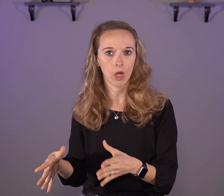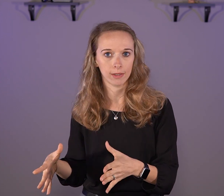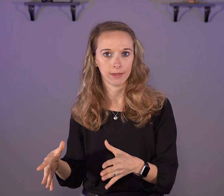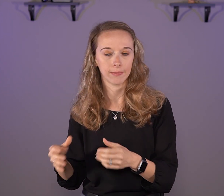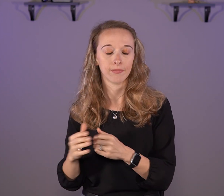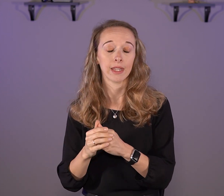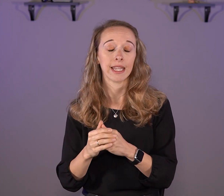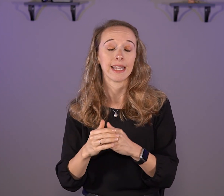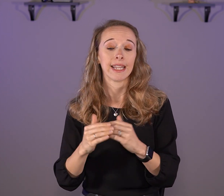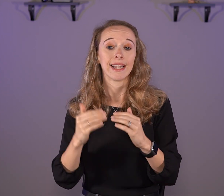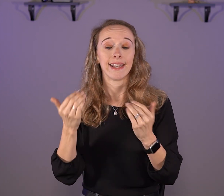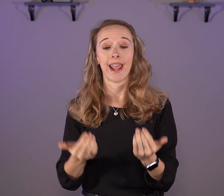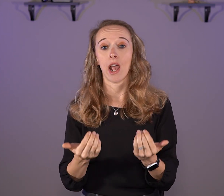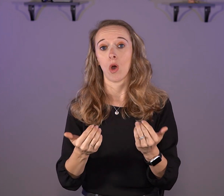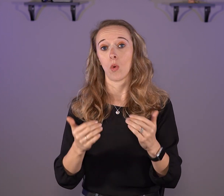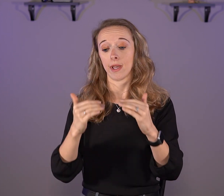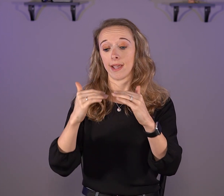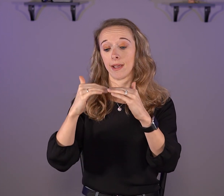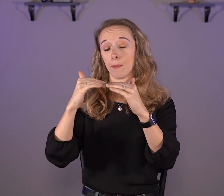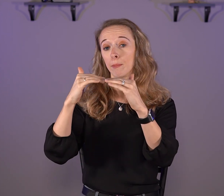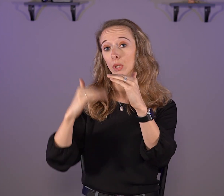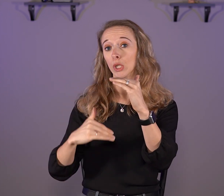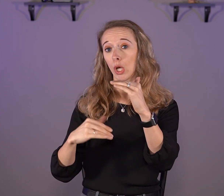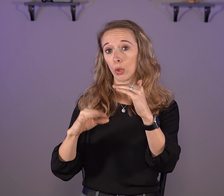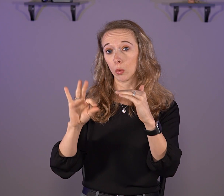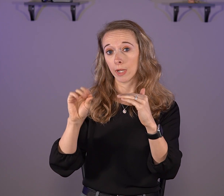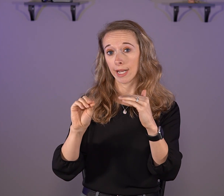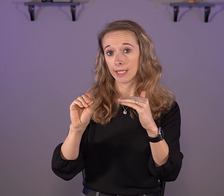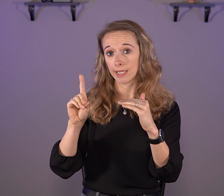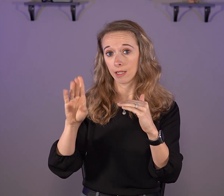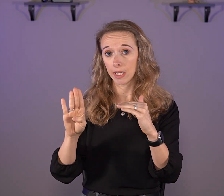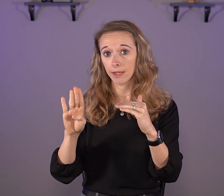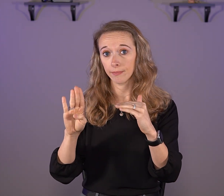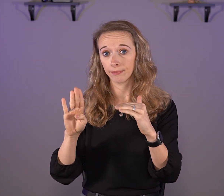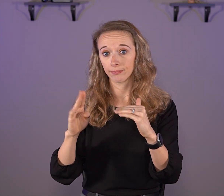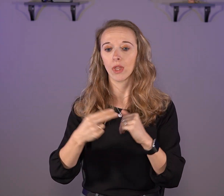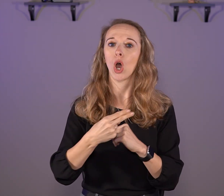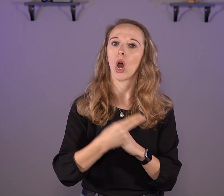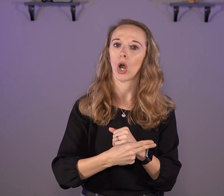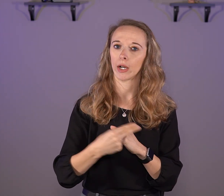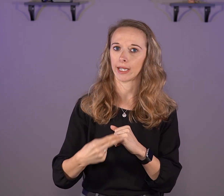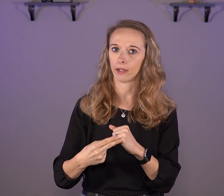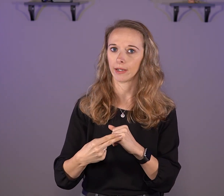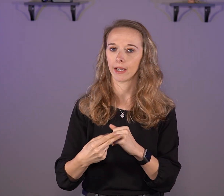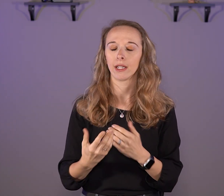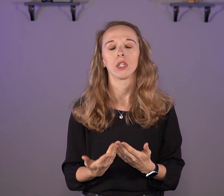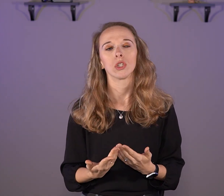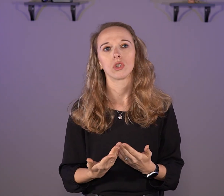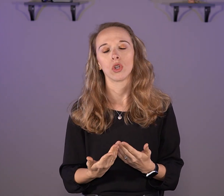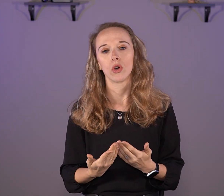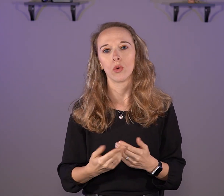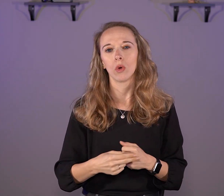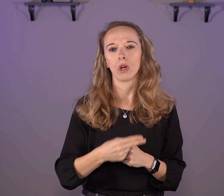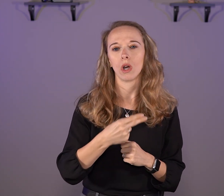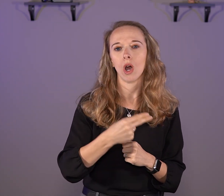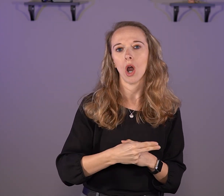loss. Now, below 90 dB, hard of hearing. So hard